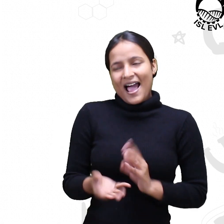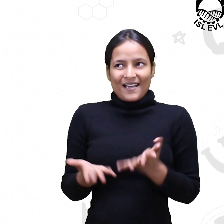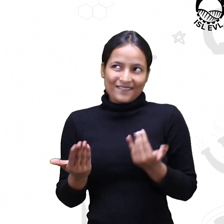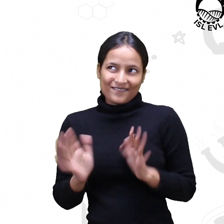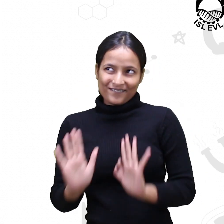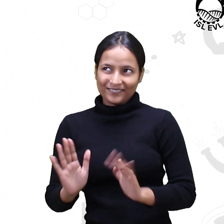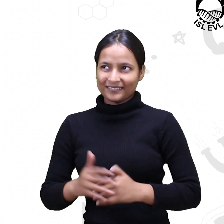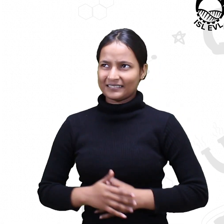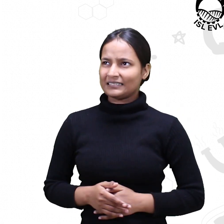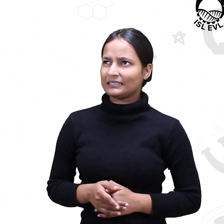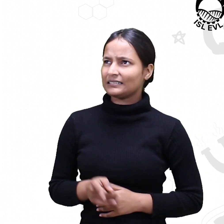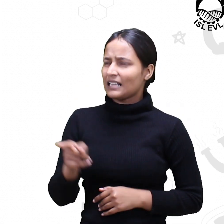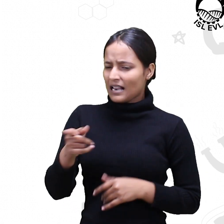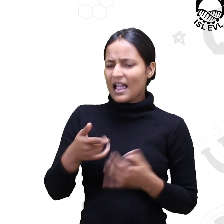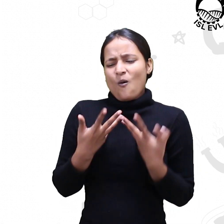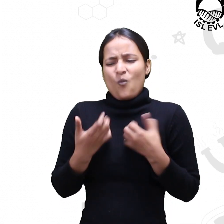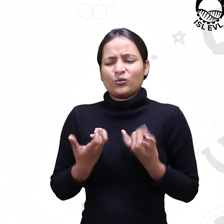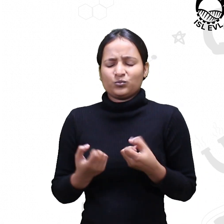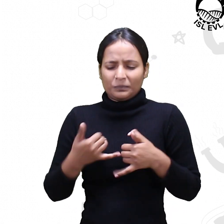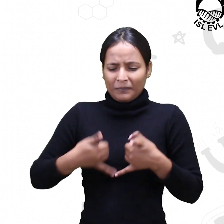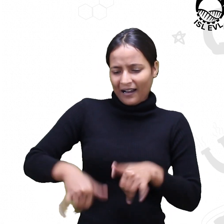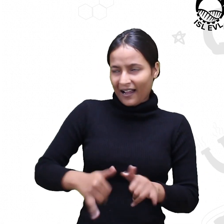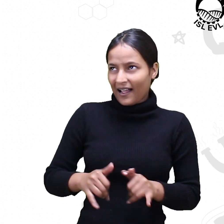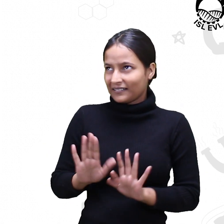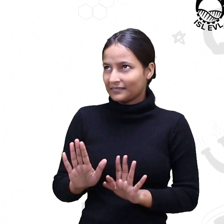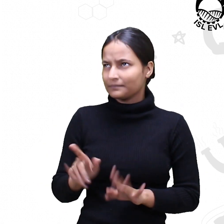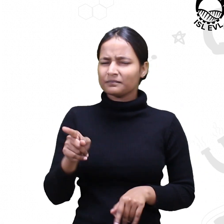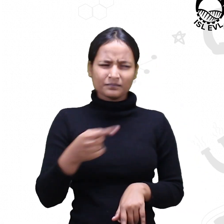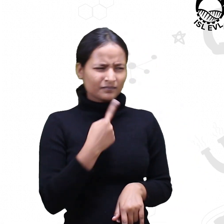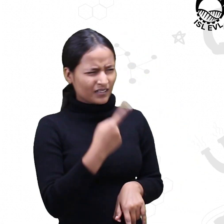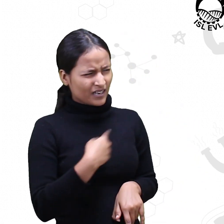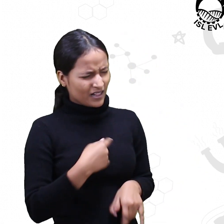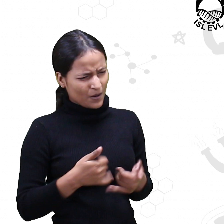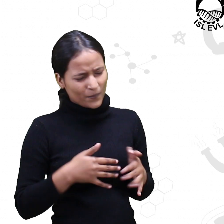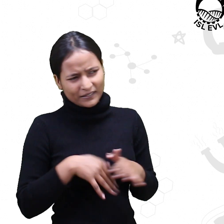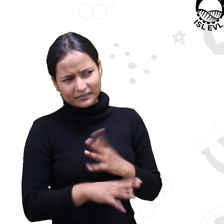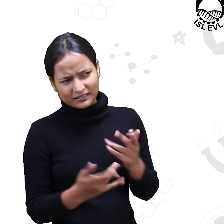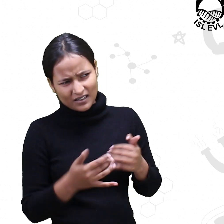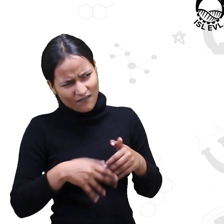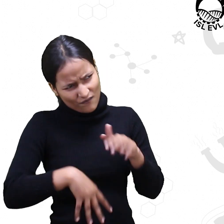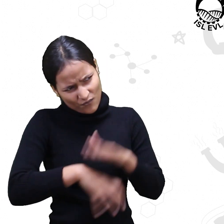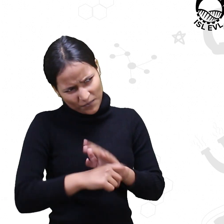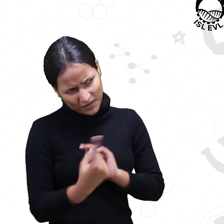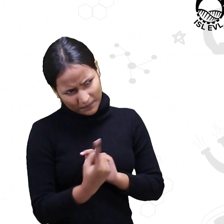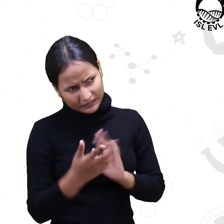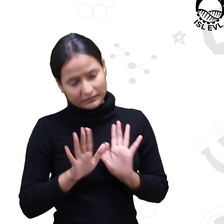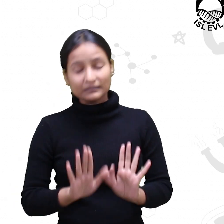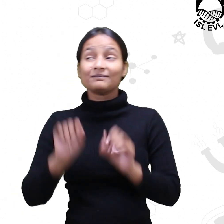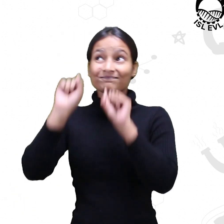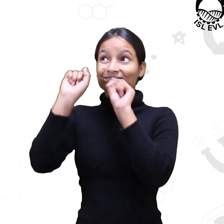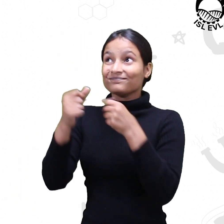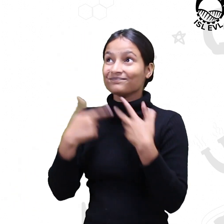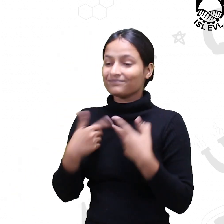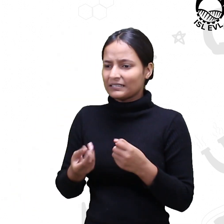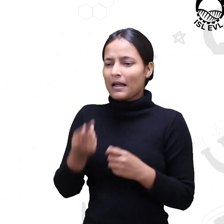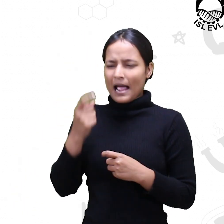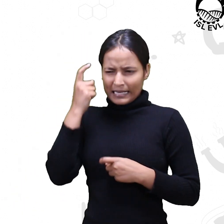I'm sure that we're going to play football together Why do you say that? because the baby is constantly kicking inside my